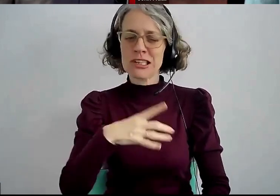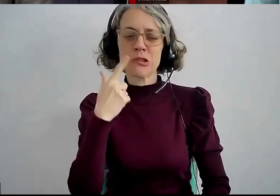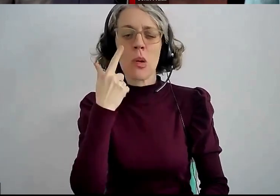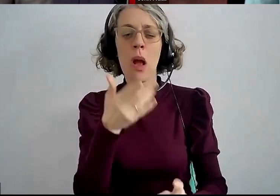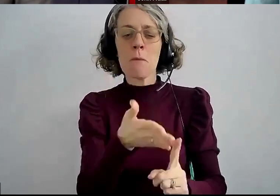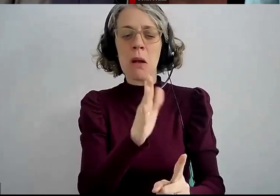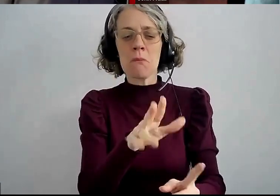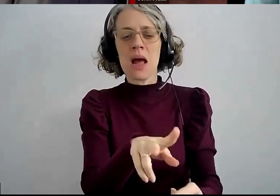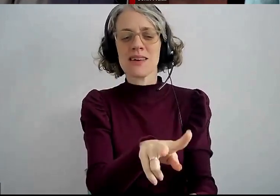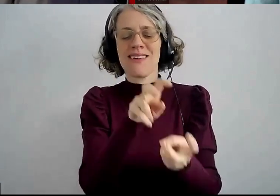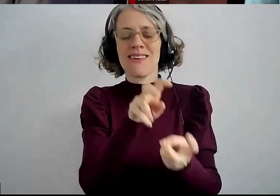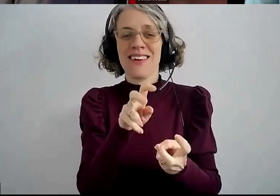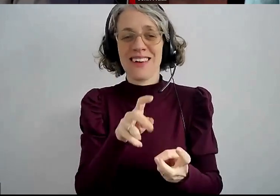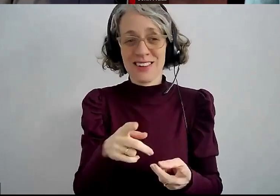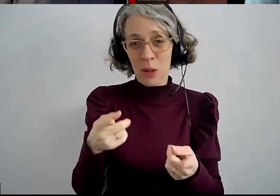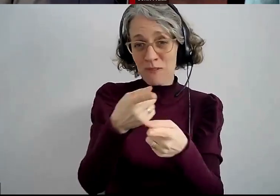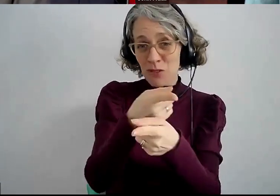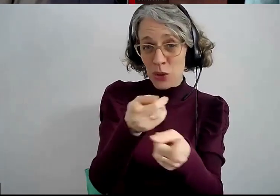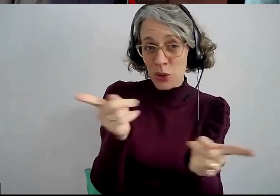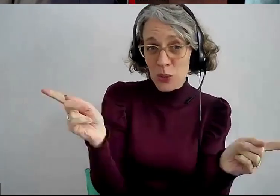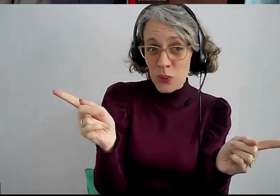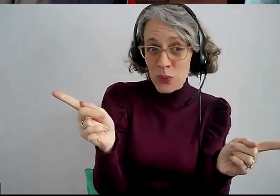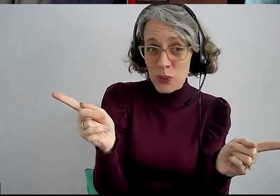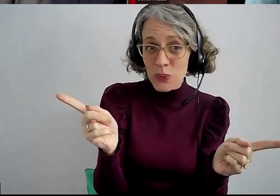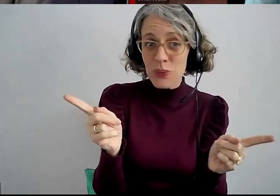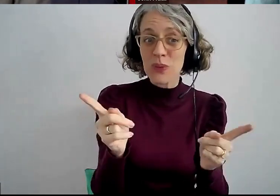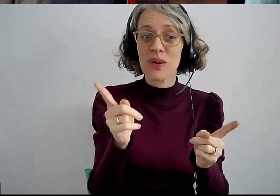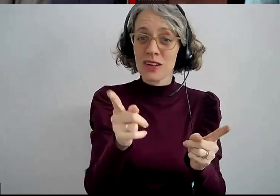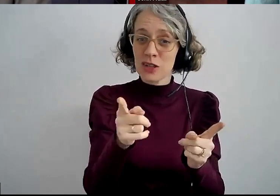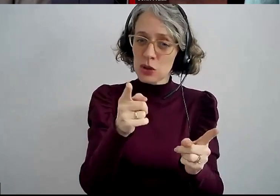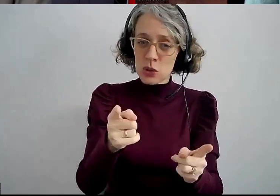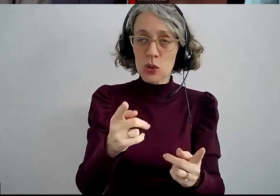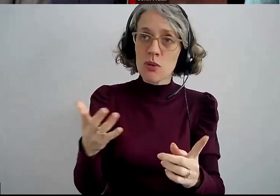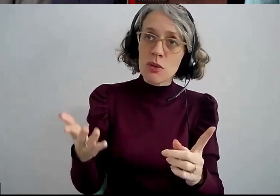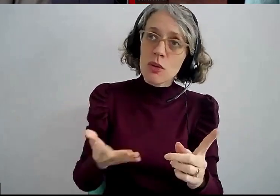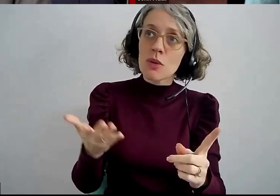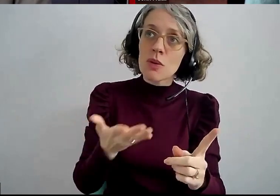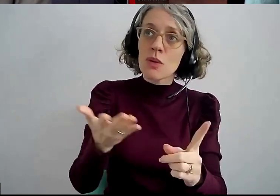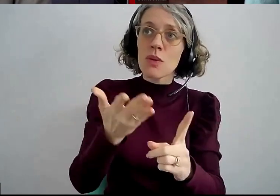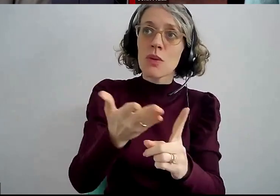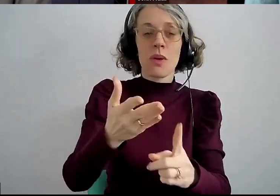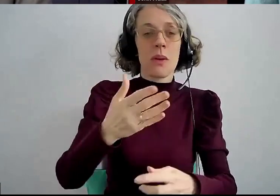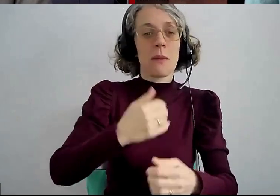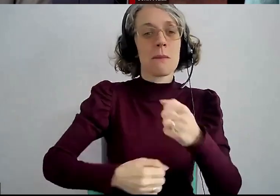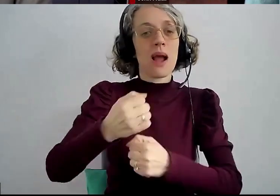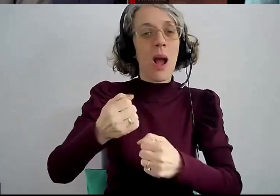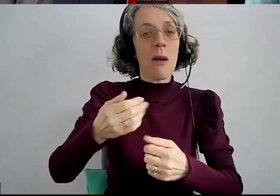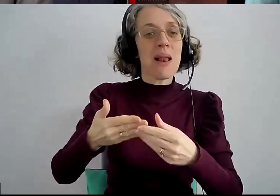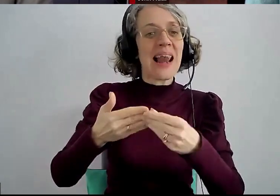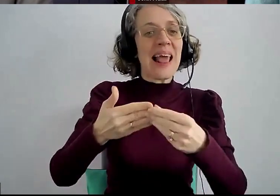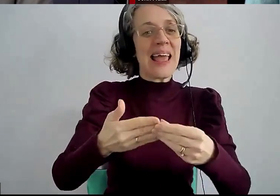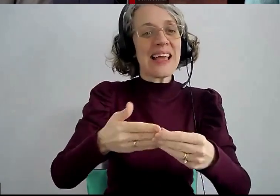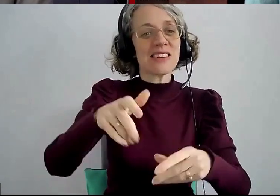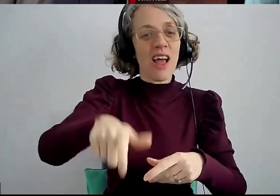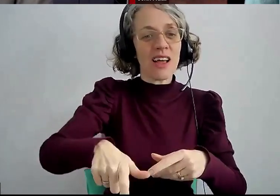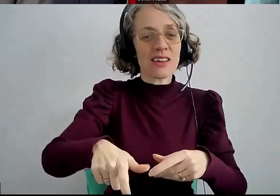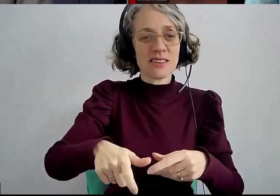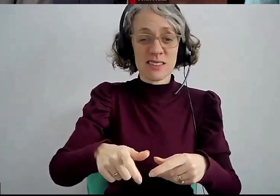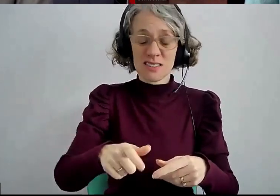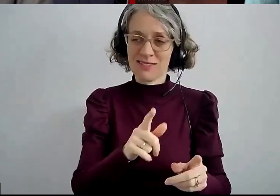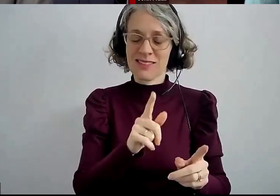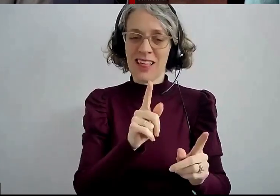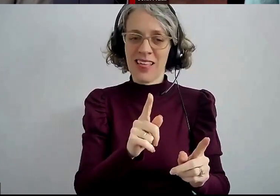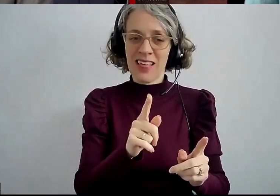So for all of you, who aspire to be leadership, and that's great work,